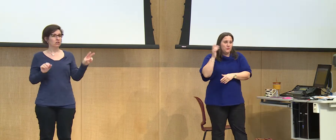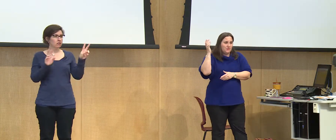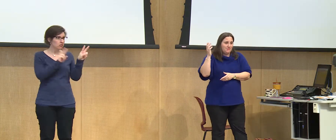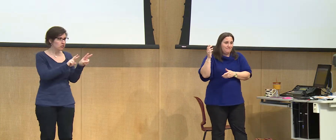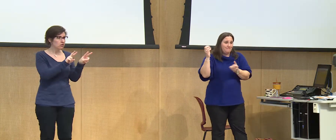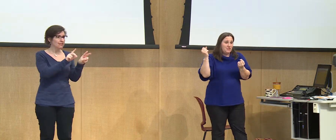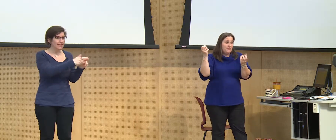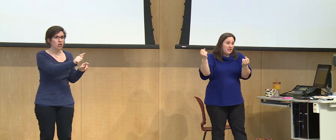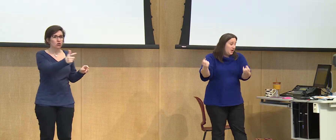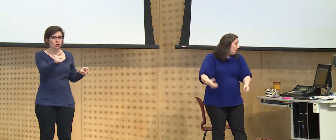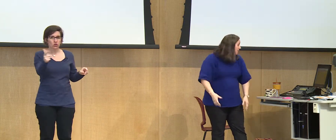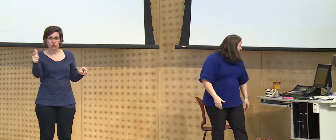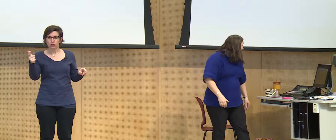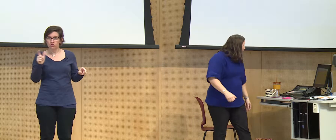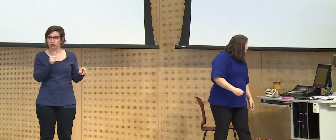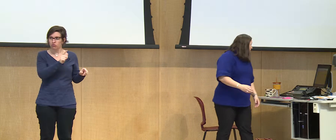who's speaking.